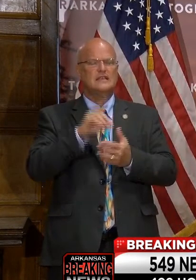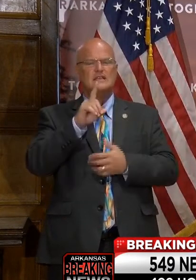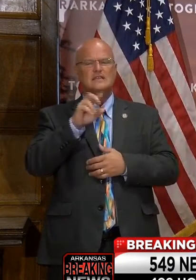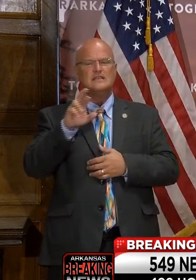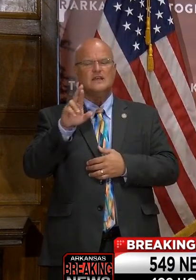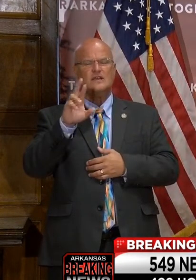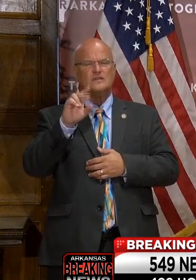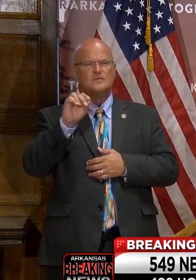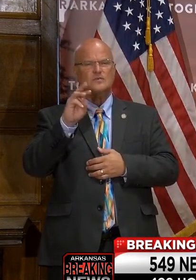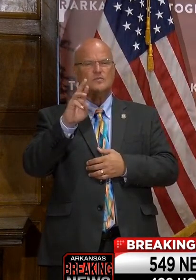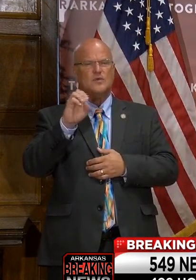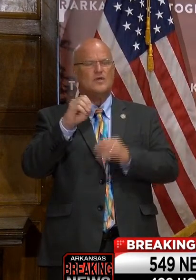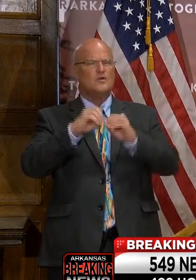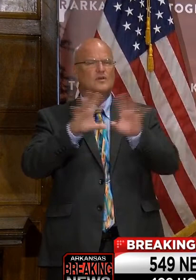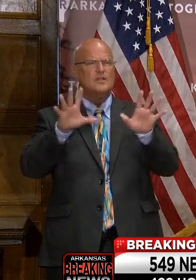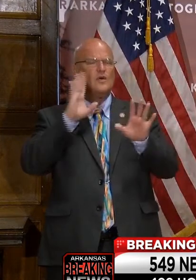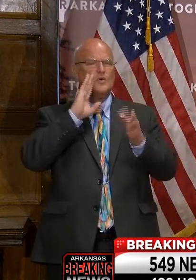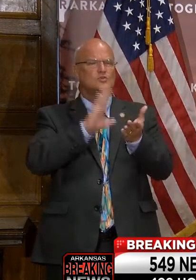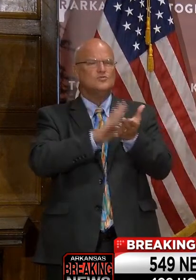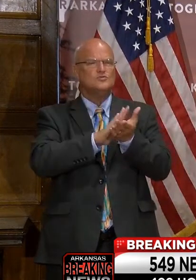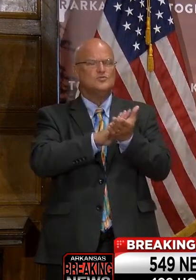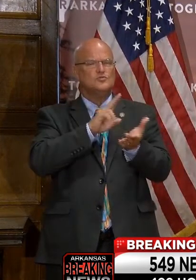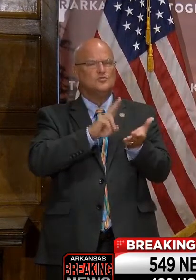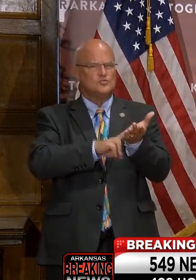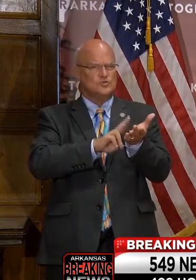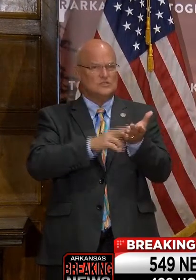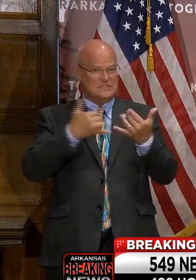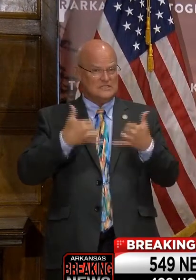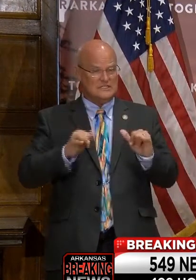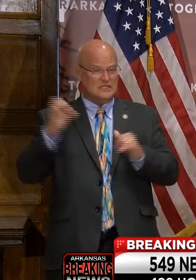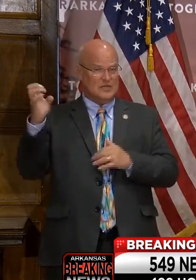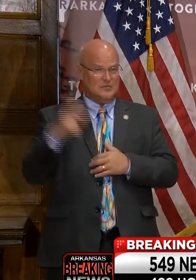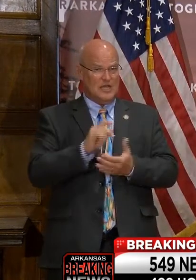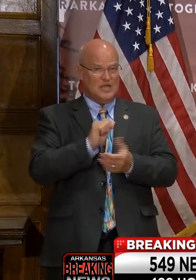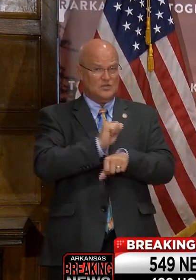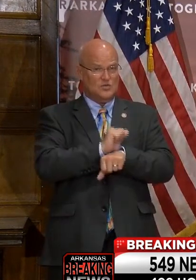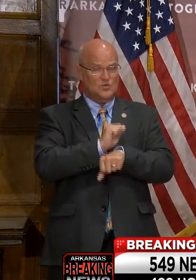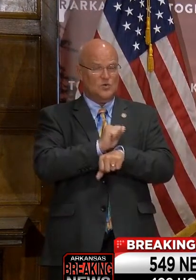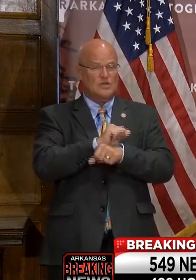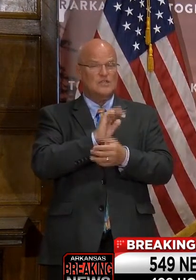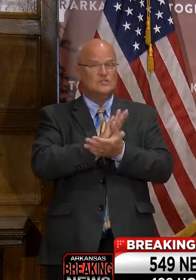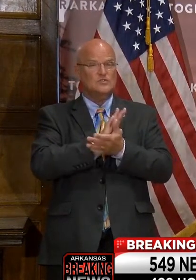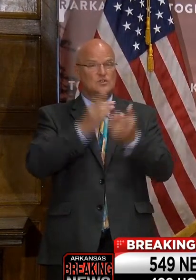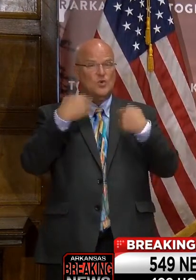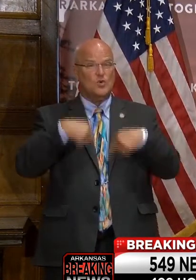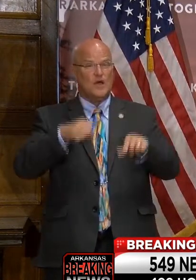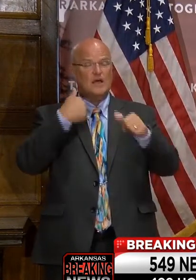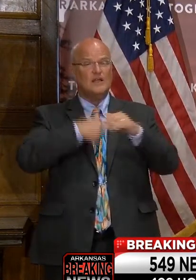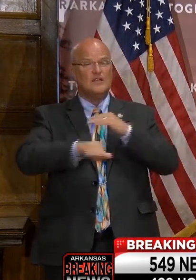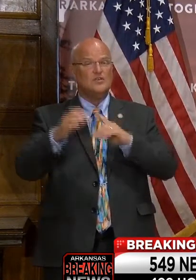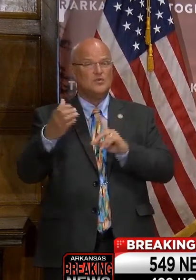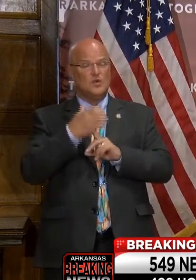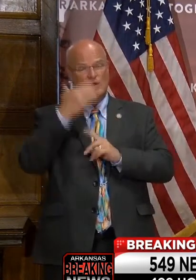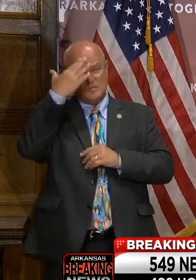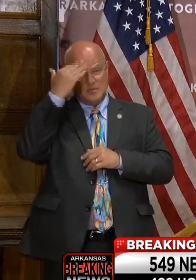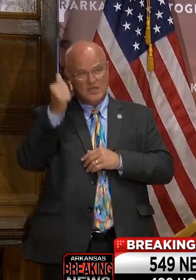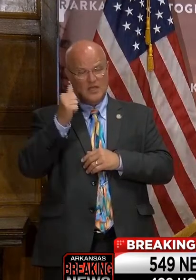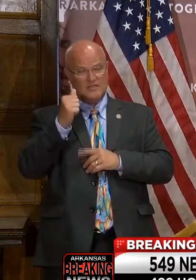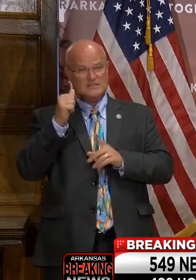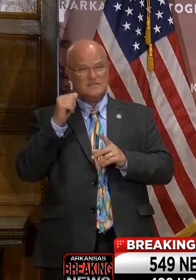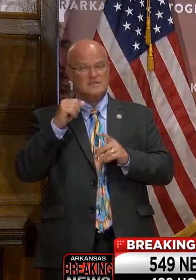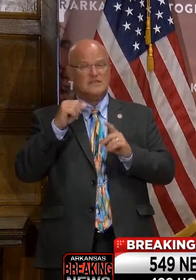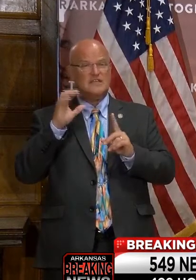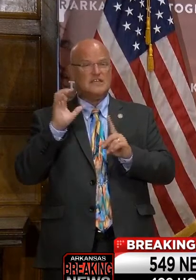clarify for me. Will school nurses still be allowed to return to work at schools while under quarantine because of potential